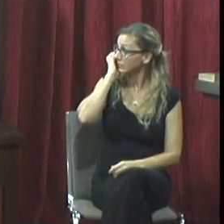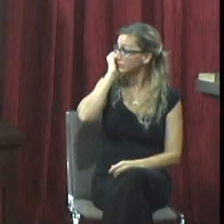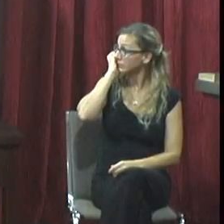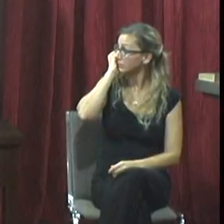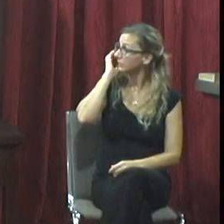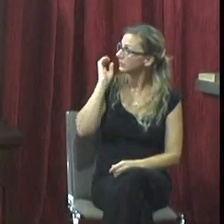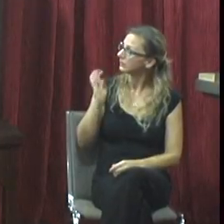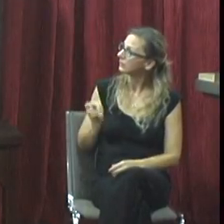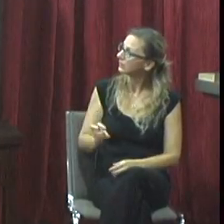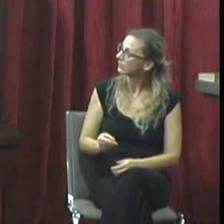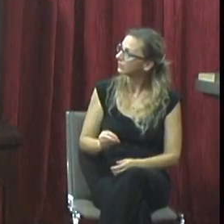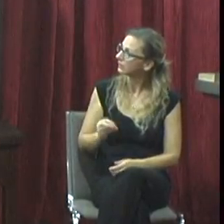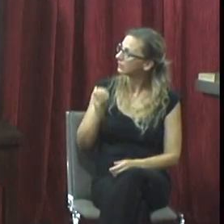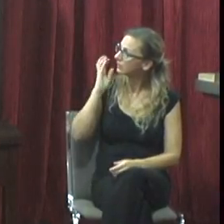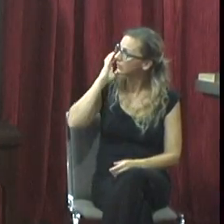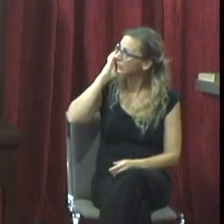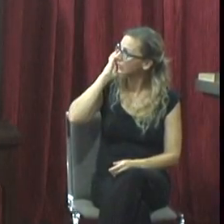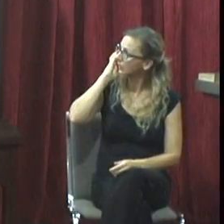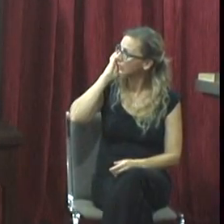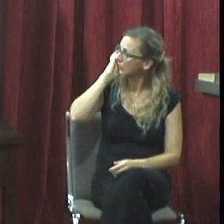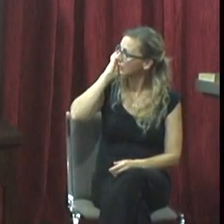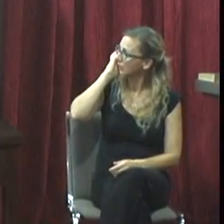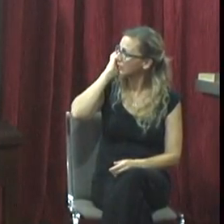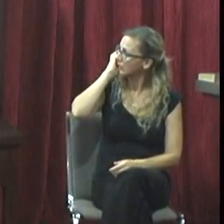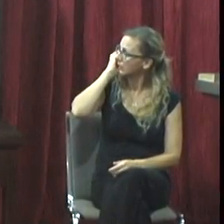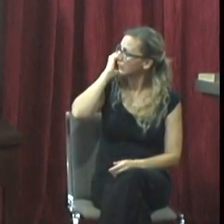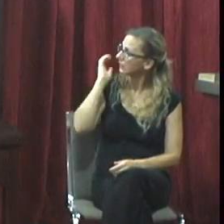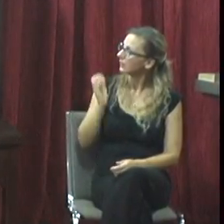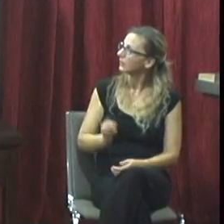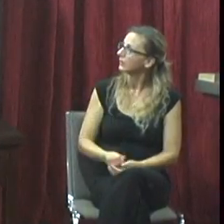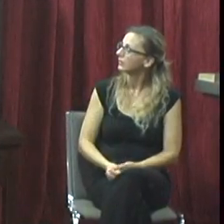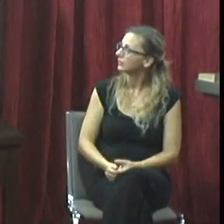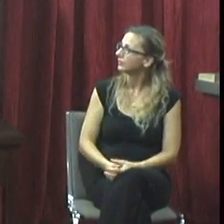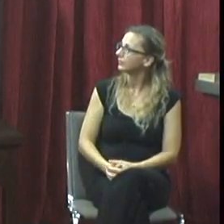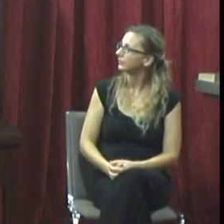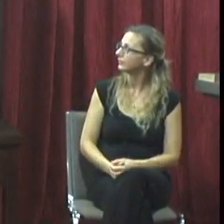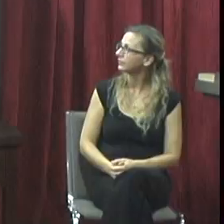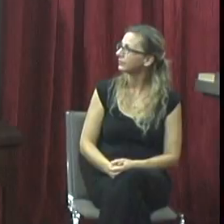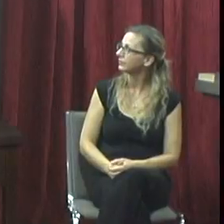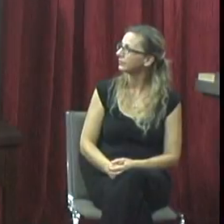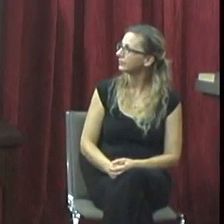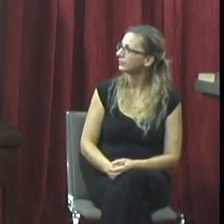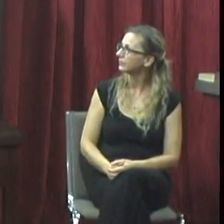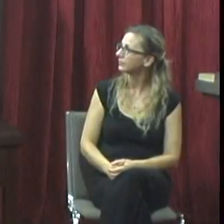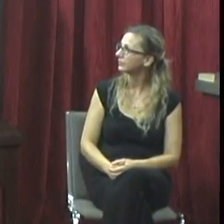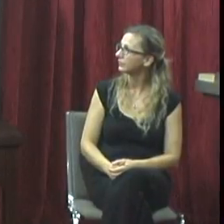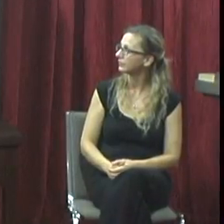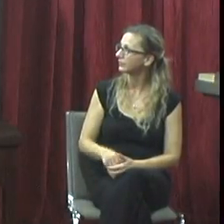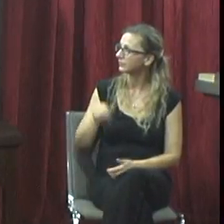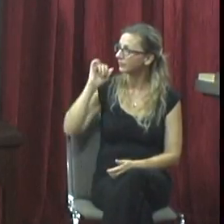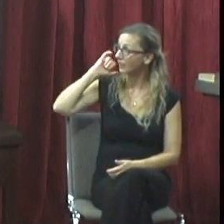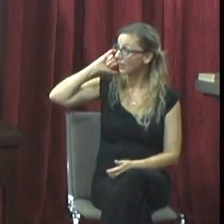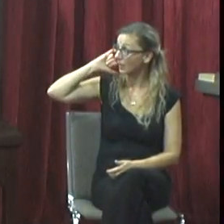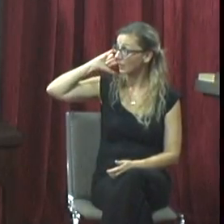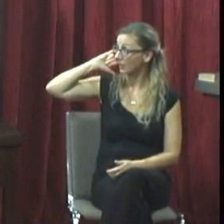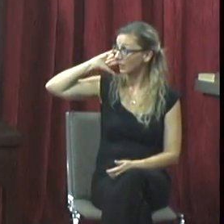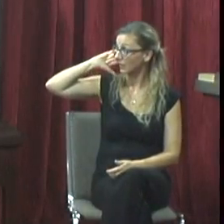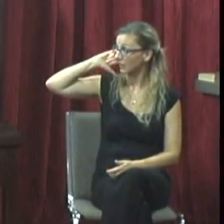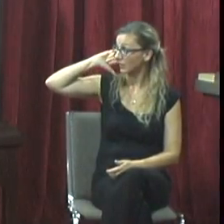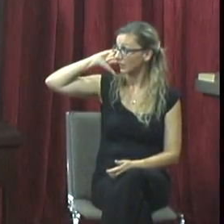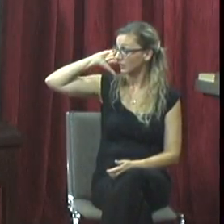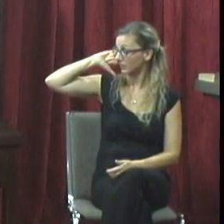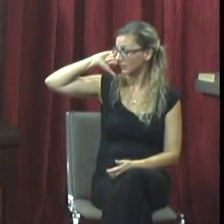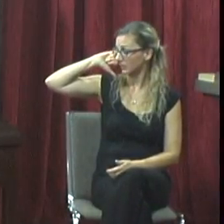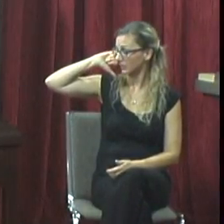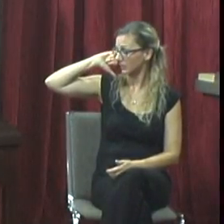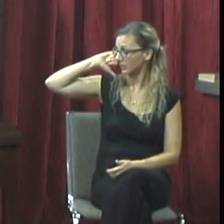down 36 of their men, and they chased them from outside the gate as far as Shebarim, striking them down on the slope.